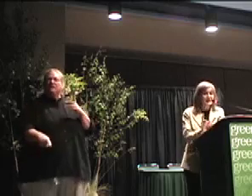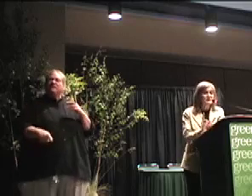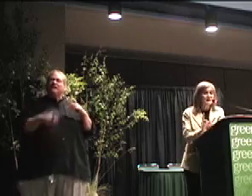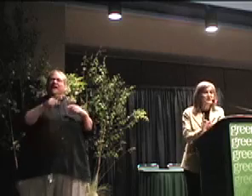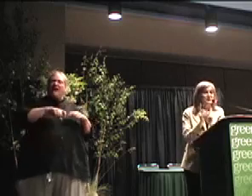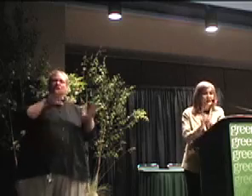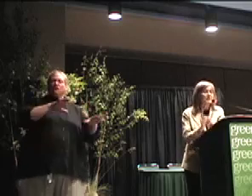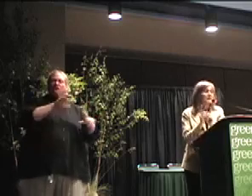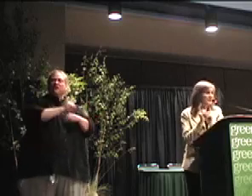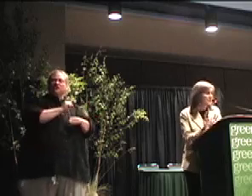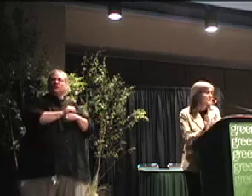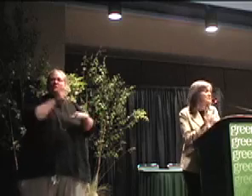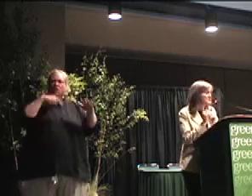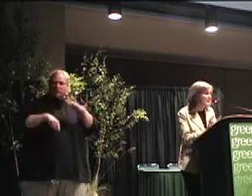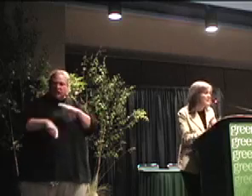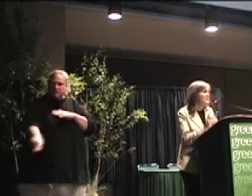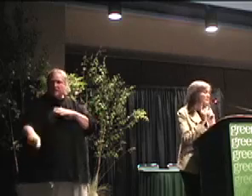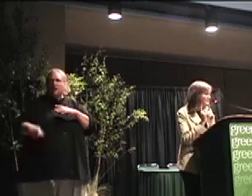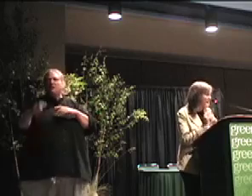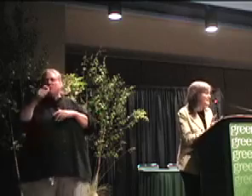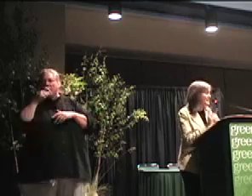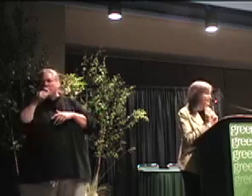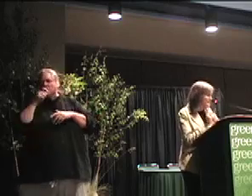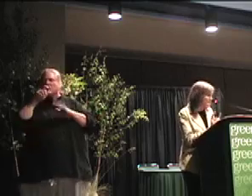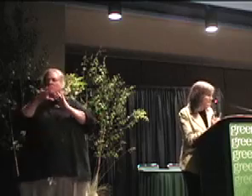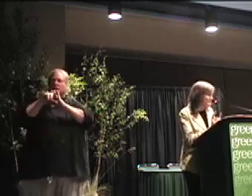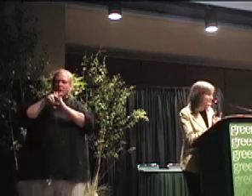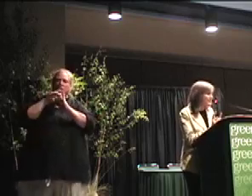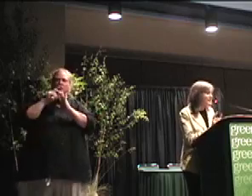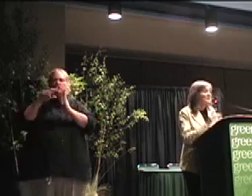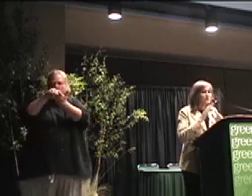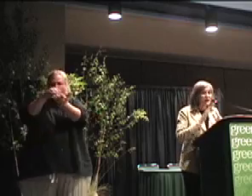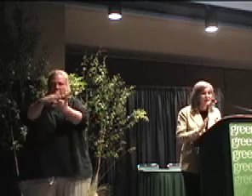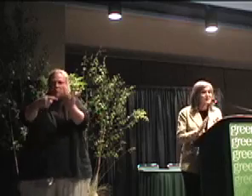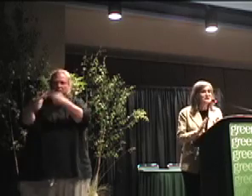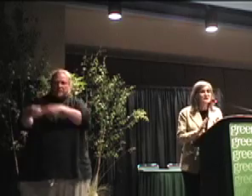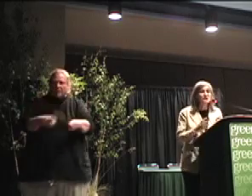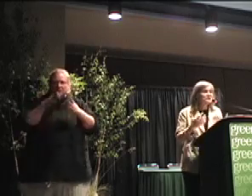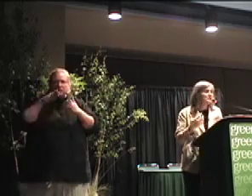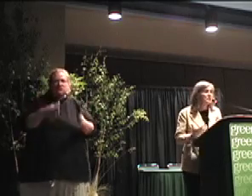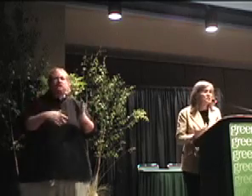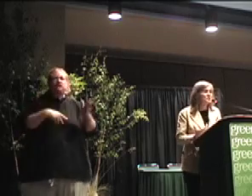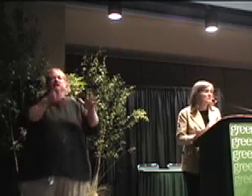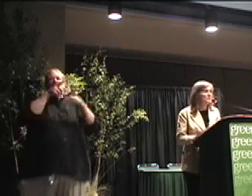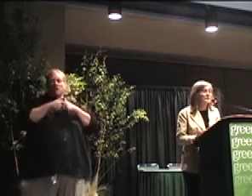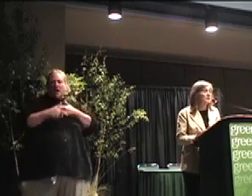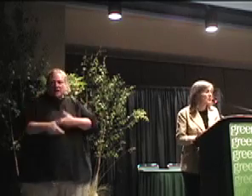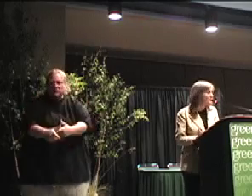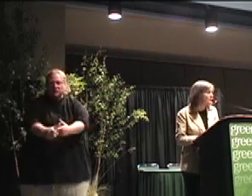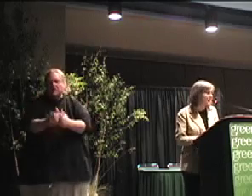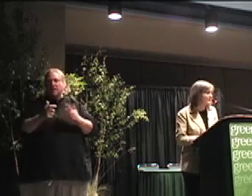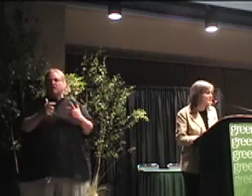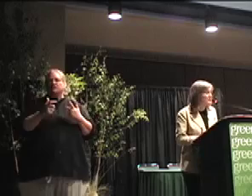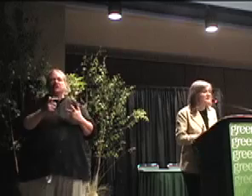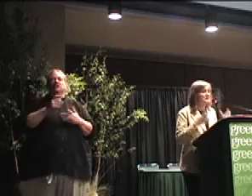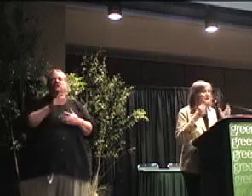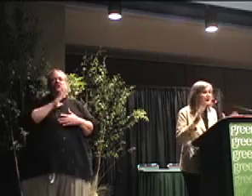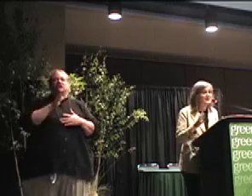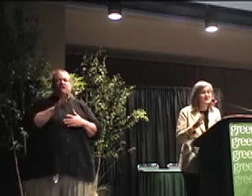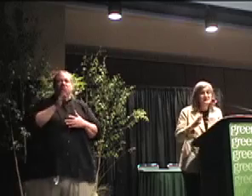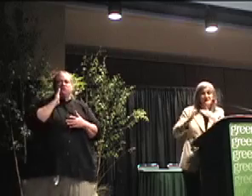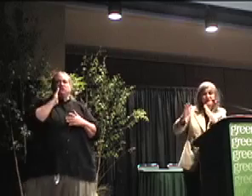hadn't gone downstairs with camera and microphone to document what was happening on the streets. They ran downstairs. She didn't know she'd be filming her own violent